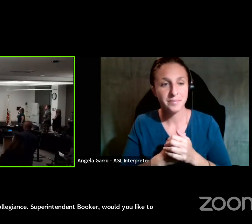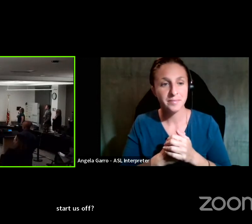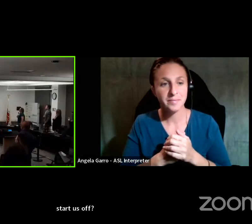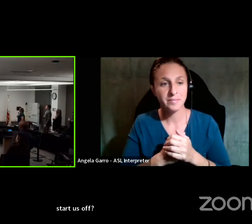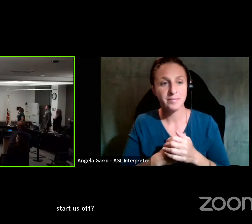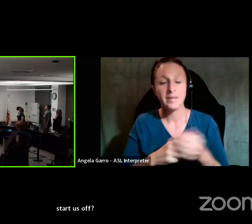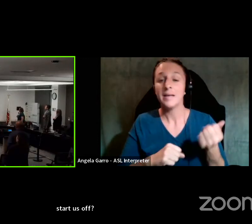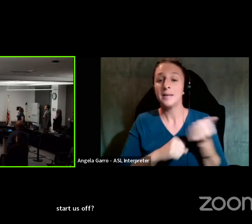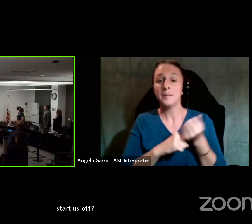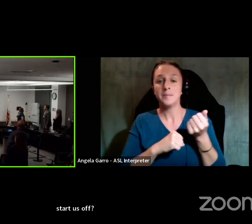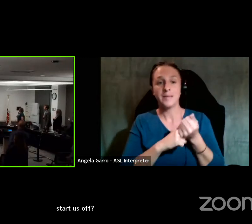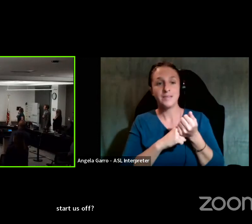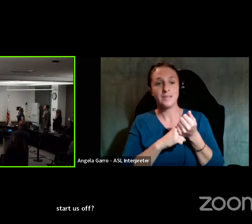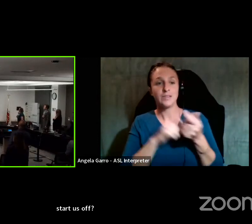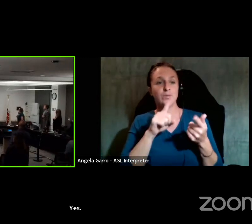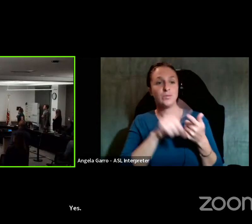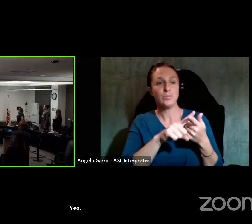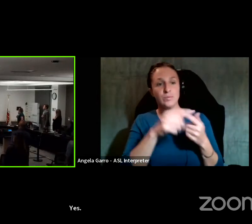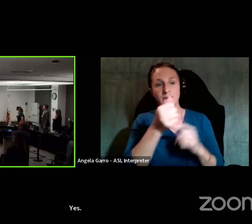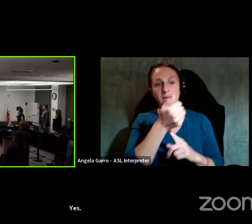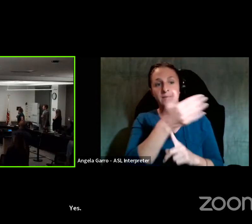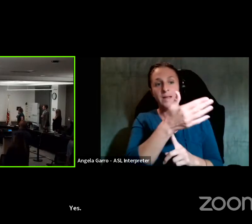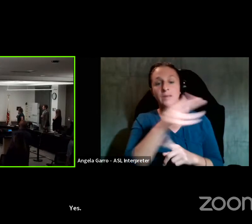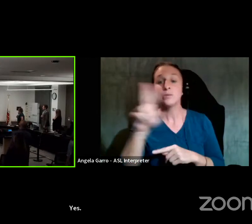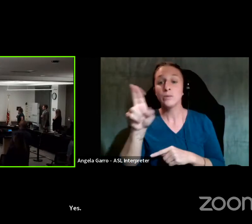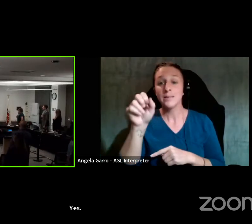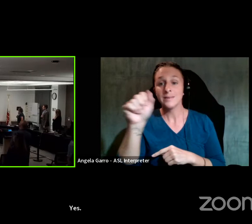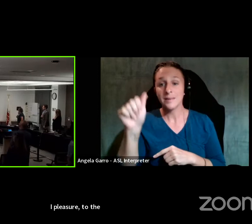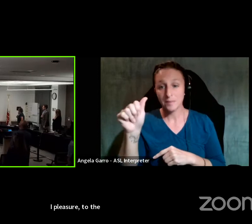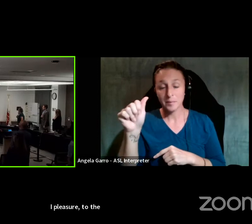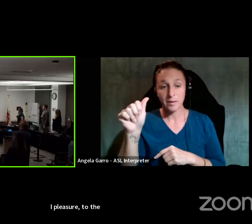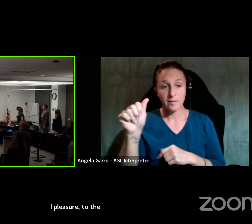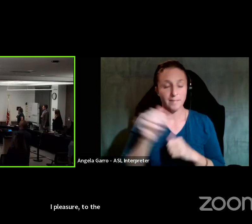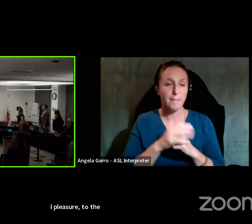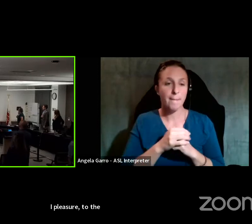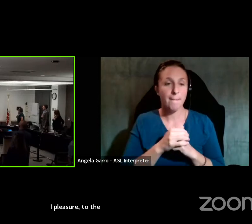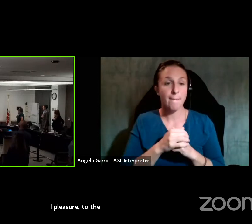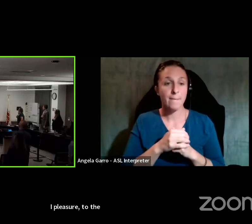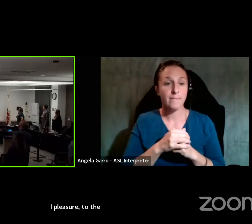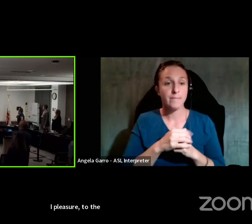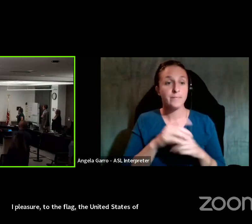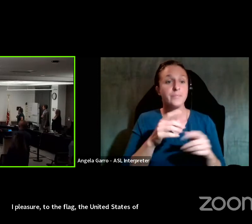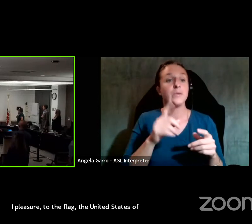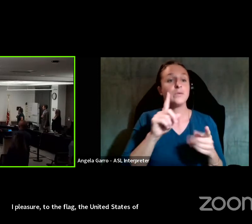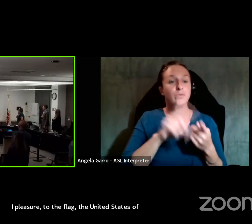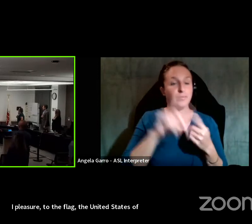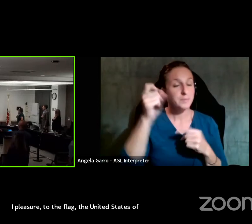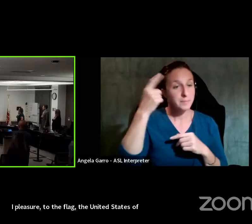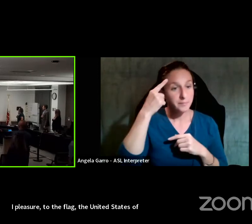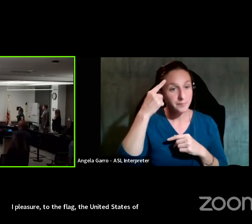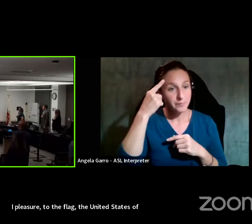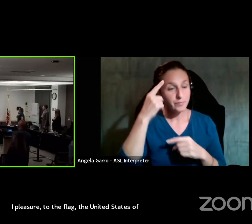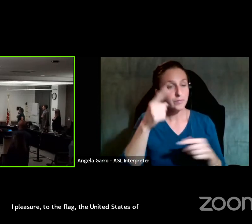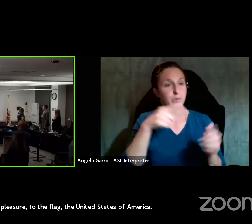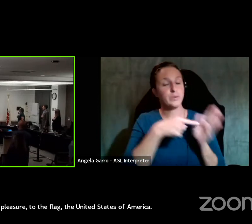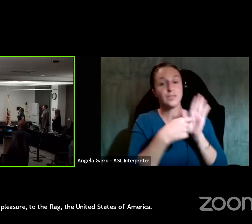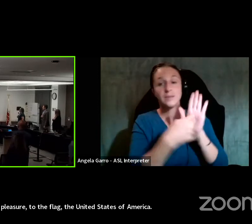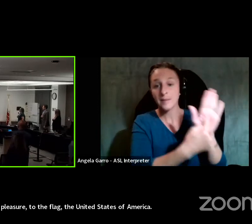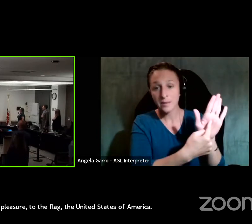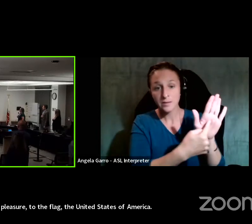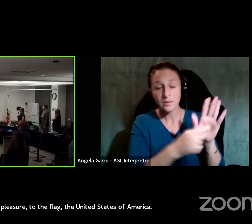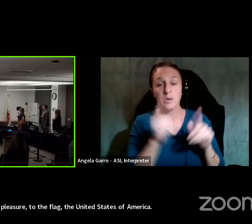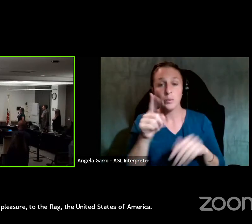I pledge allegiance to the flag of the United States of America and to the republic for which it stands,